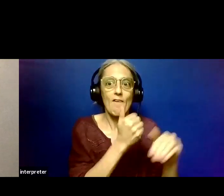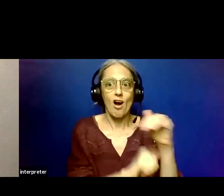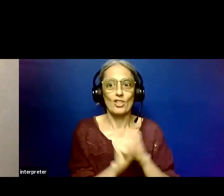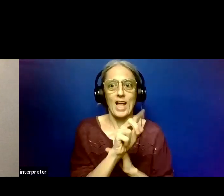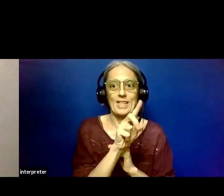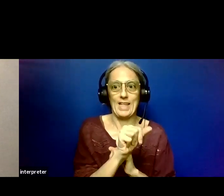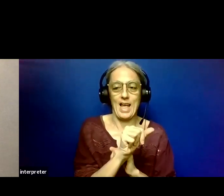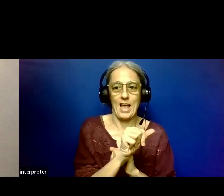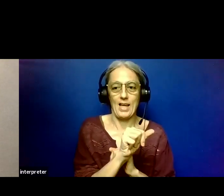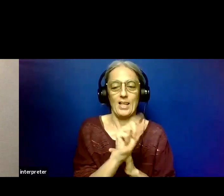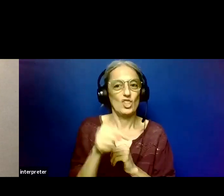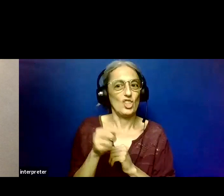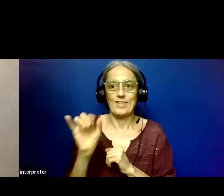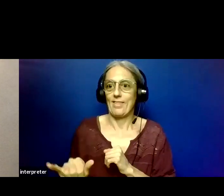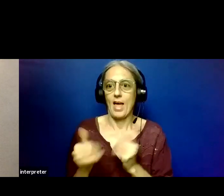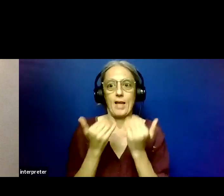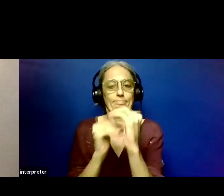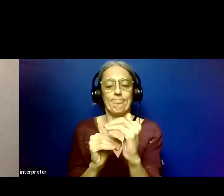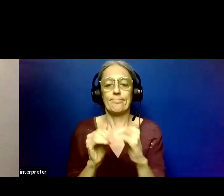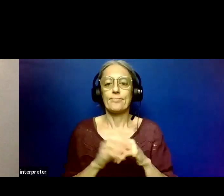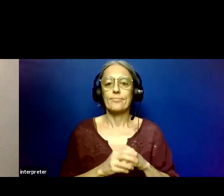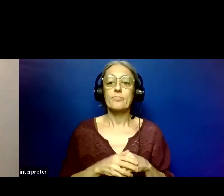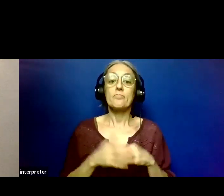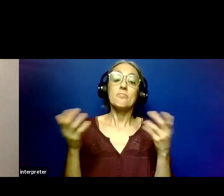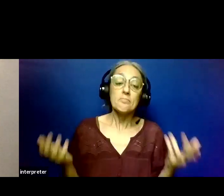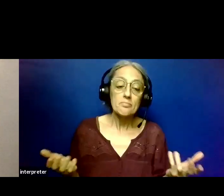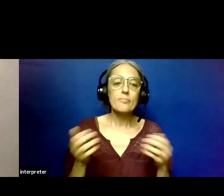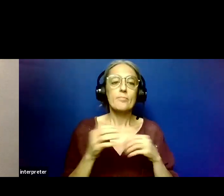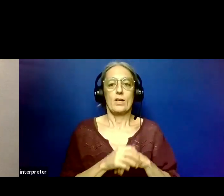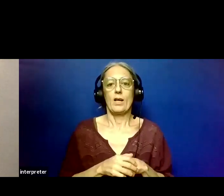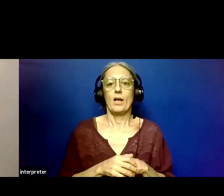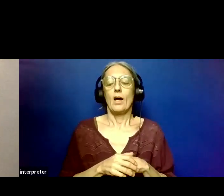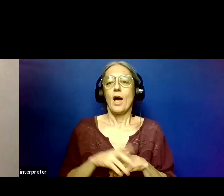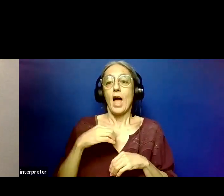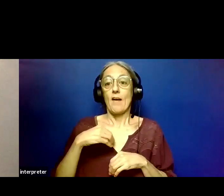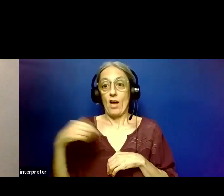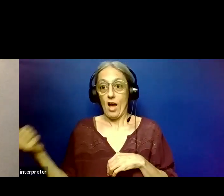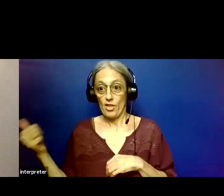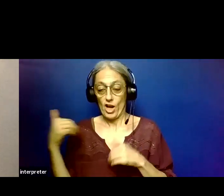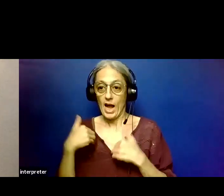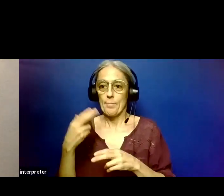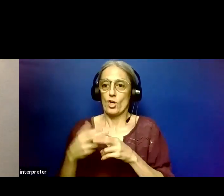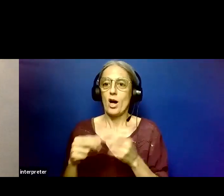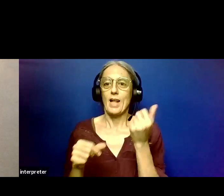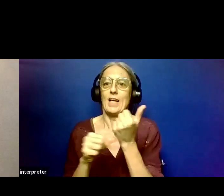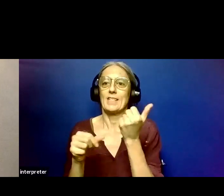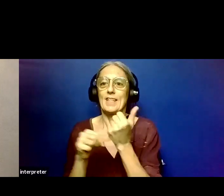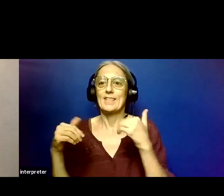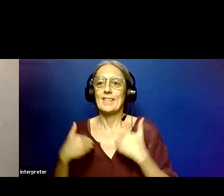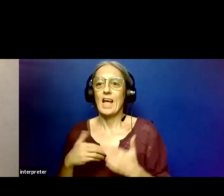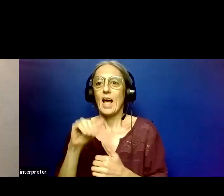this definition does not affect or limit the broader definition of assistance animal, which is where you'll find cats and rabbits